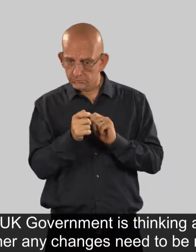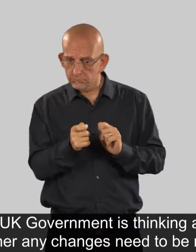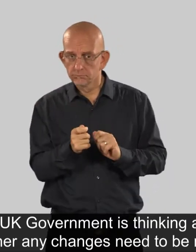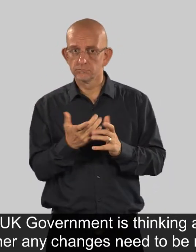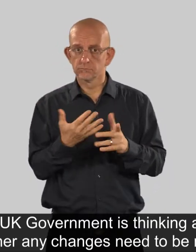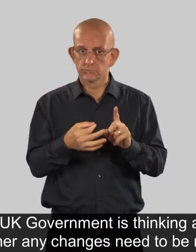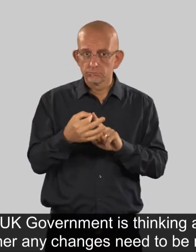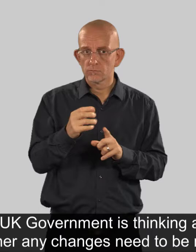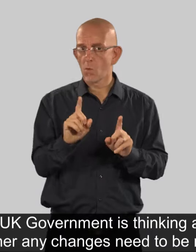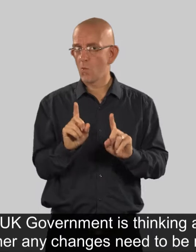be made.